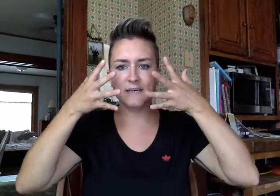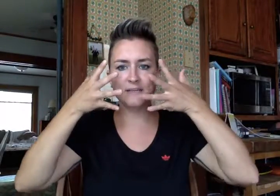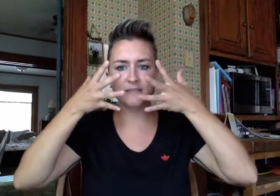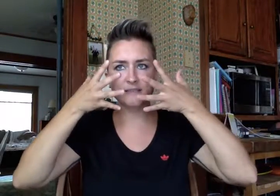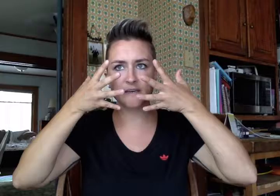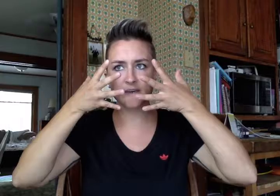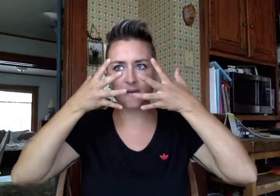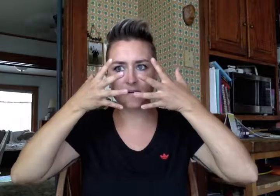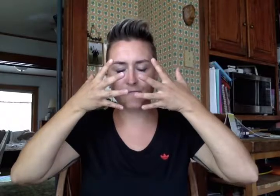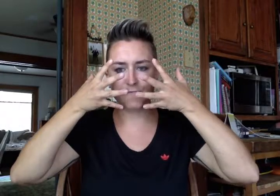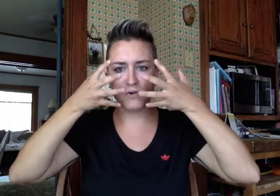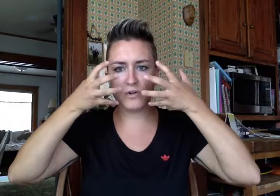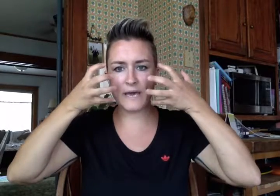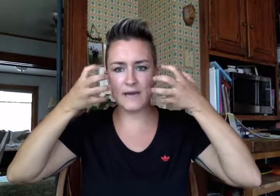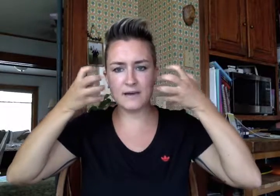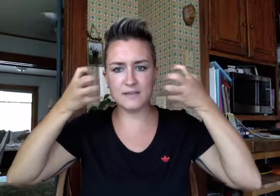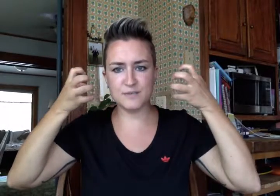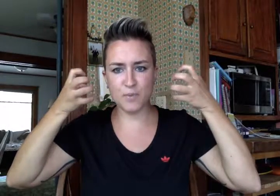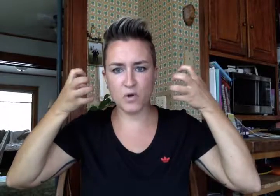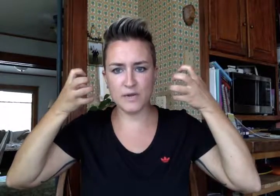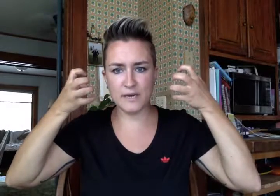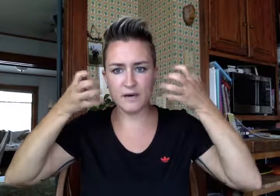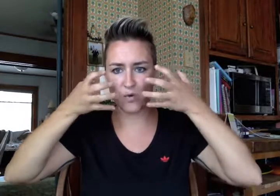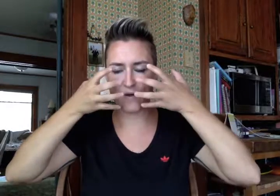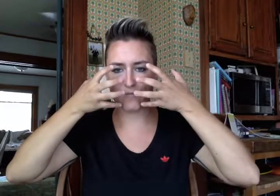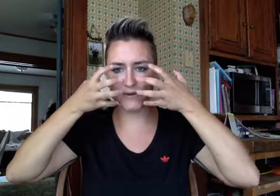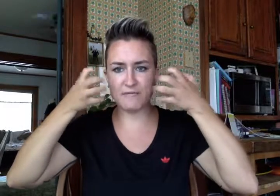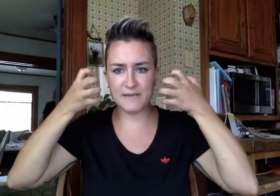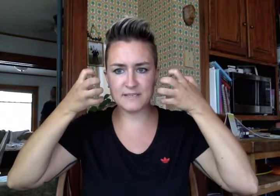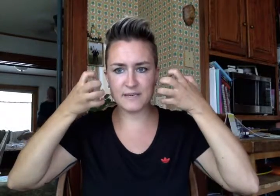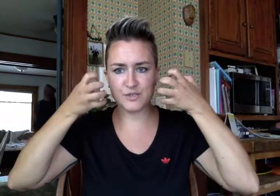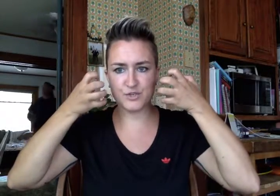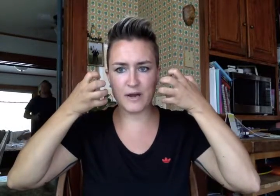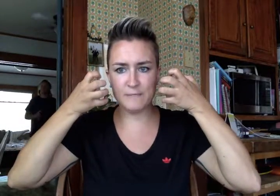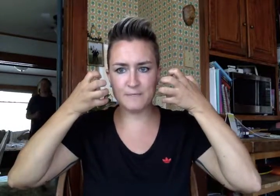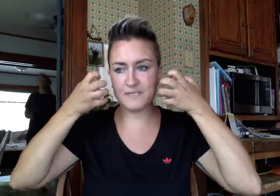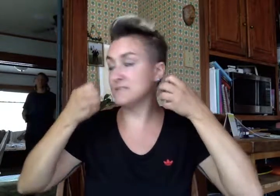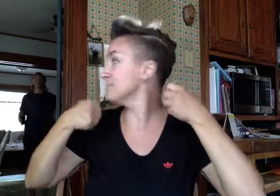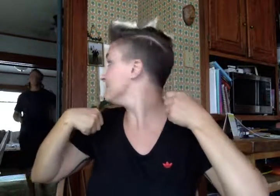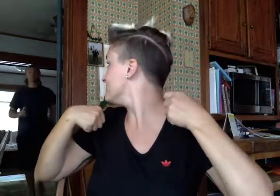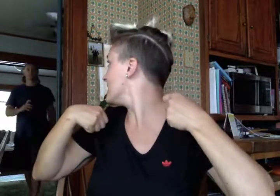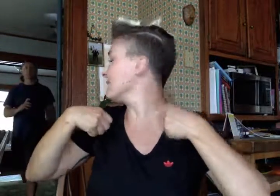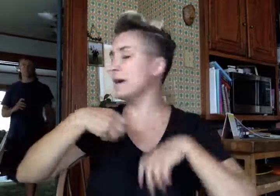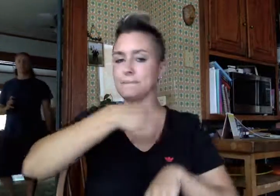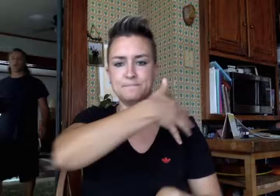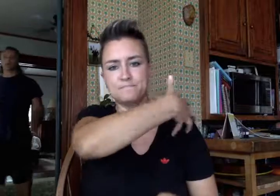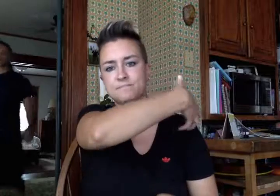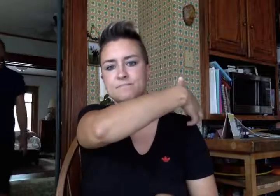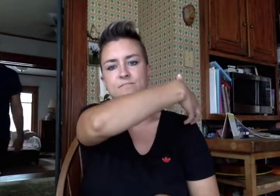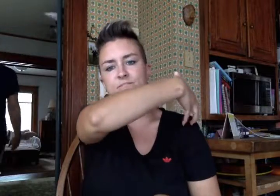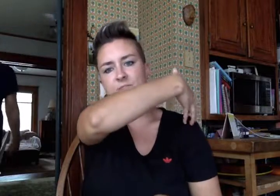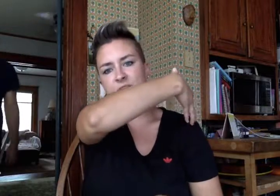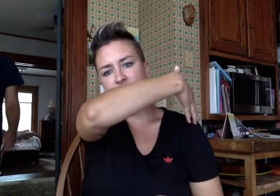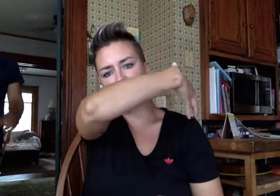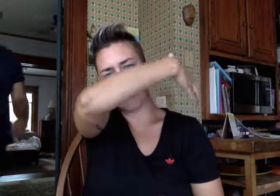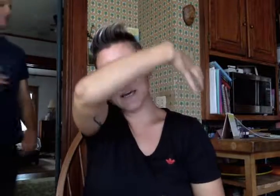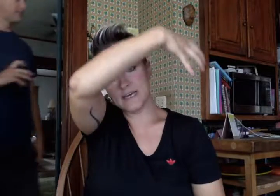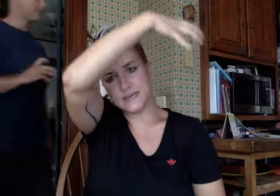is full hands pulling away from your face like stripes. Hey, Ryan. Lion is